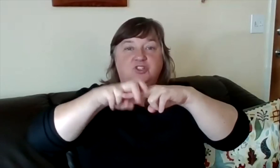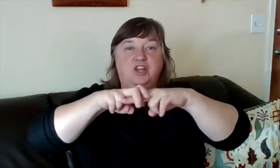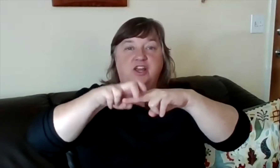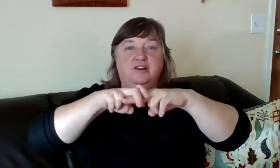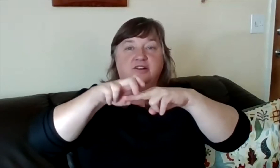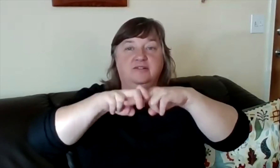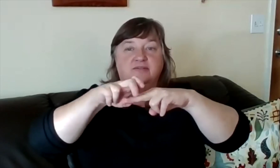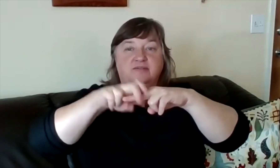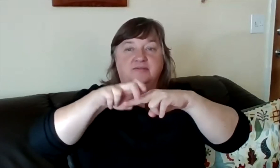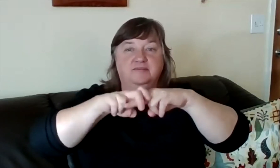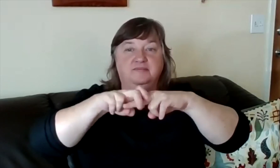chair,